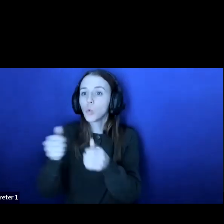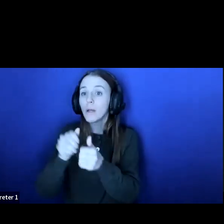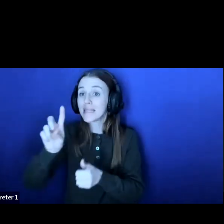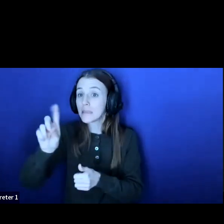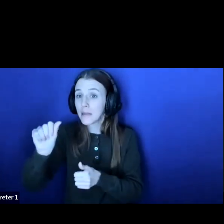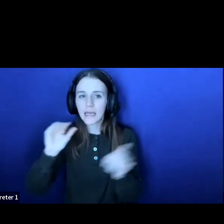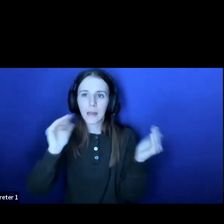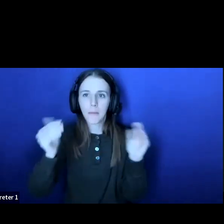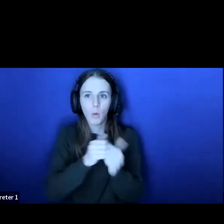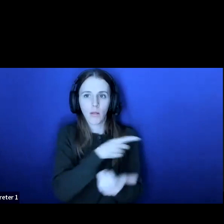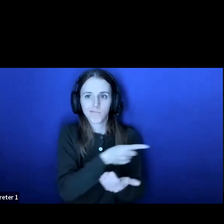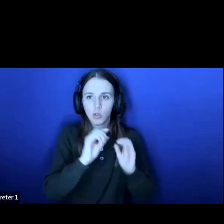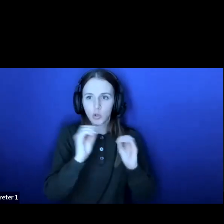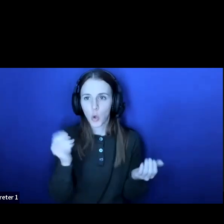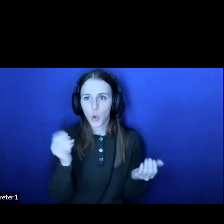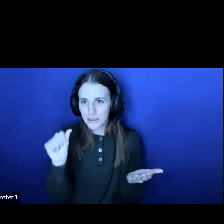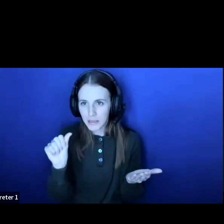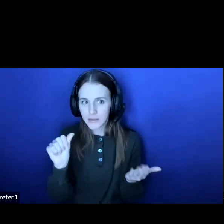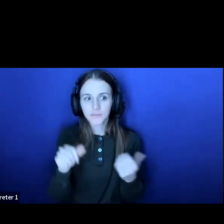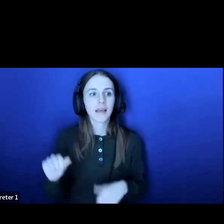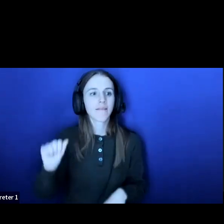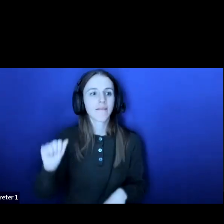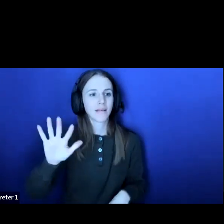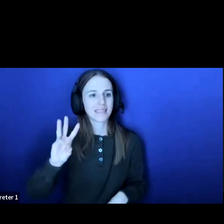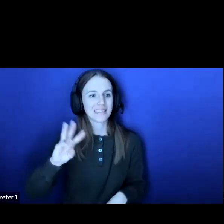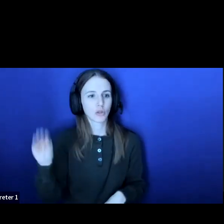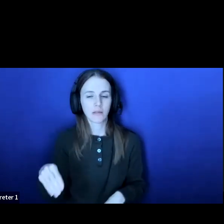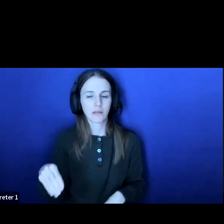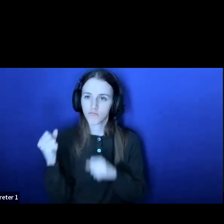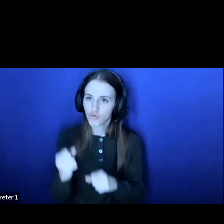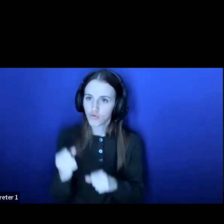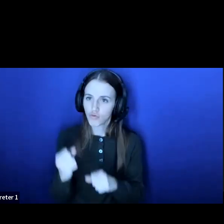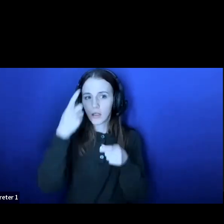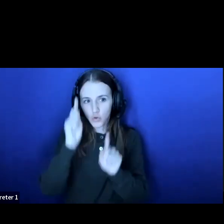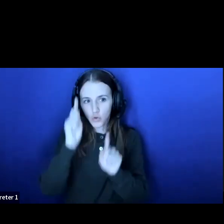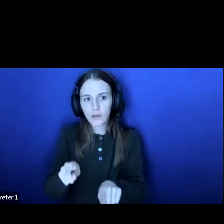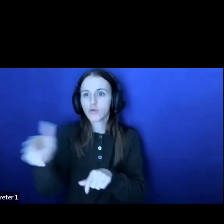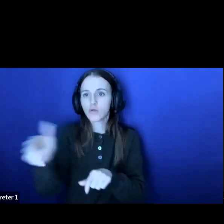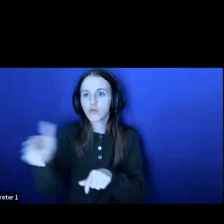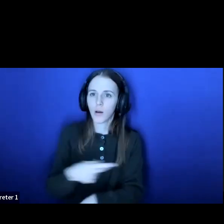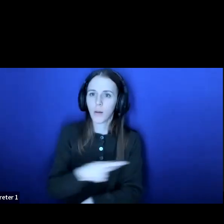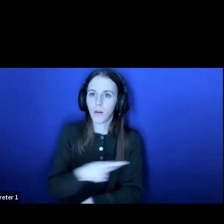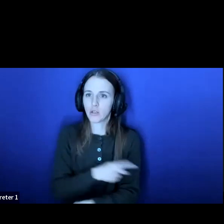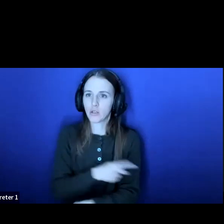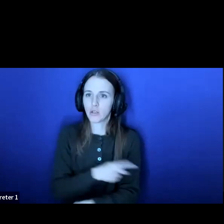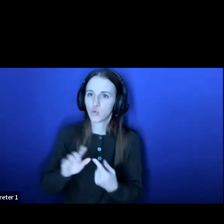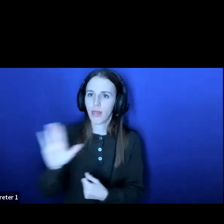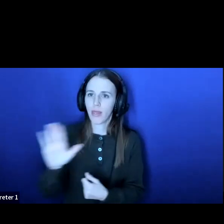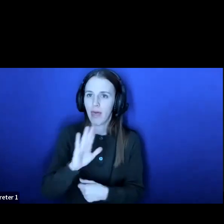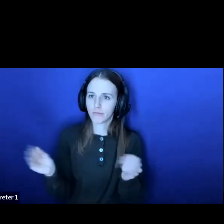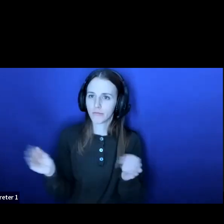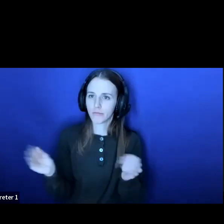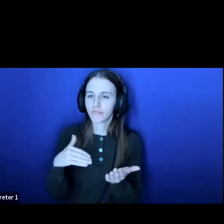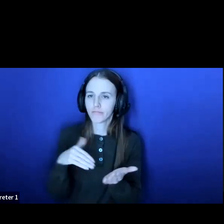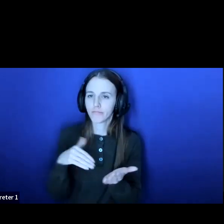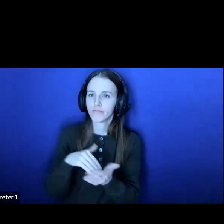disabilities. And just 56% strongly agreed to welcome patients with disabilities into their practices. 2 years